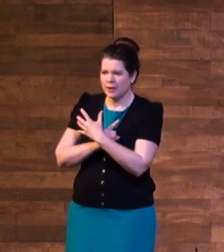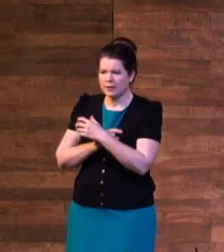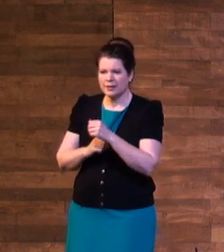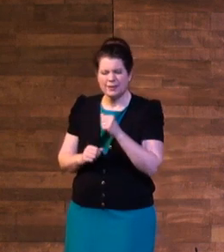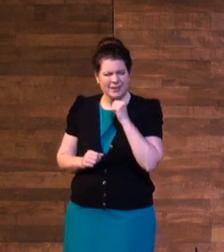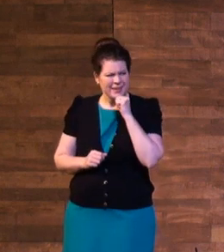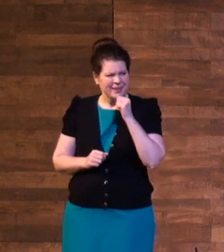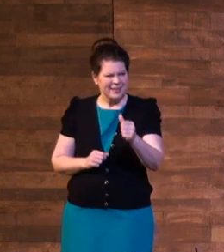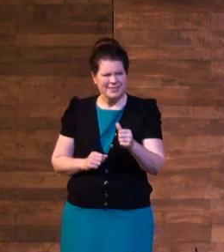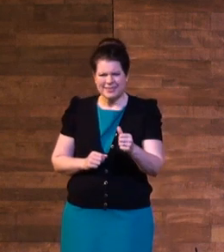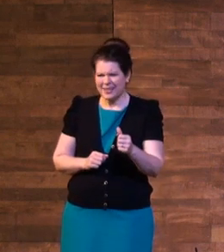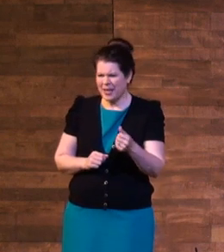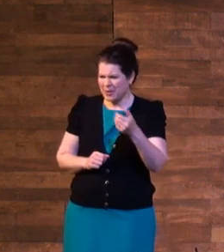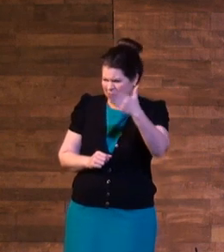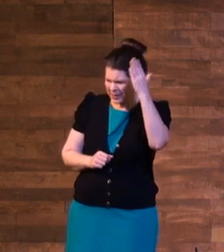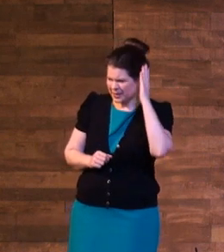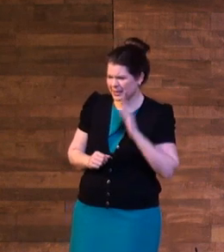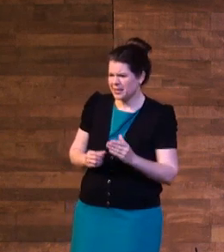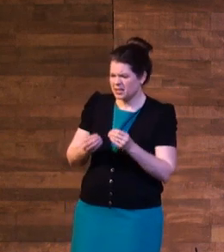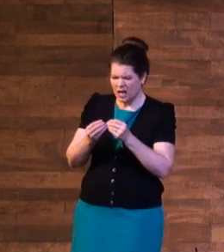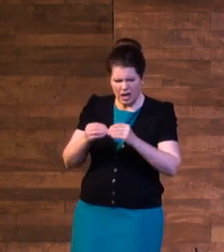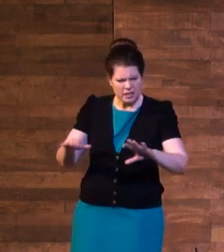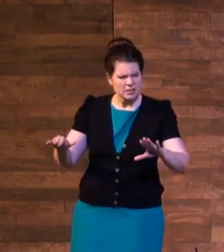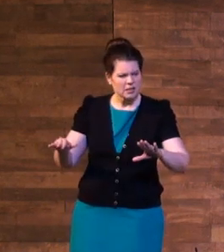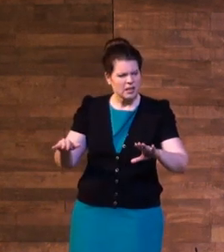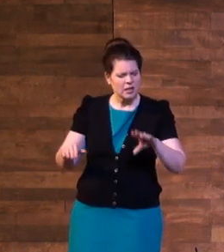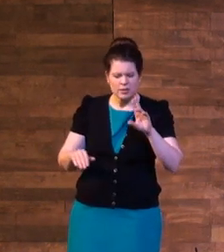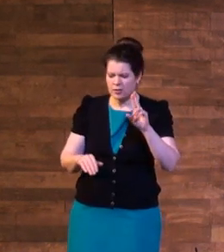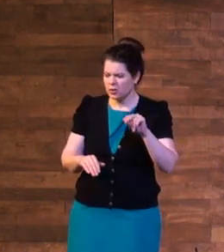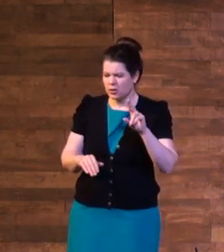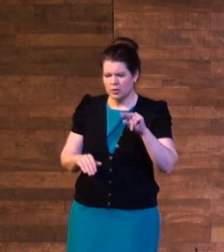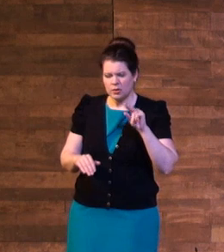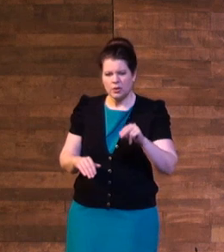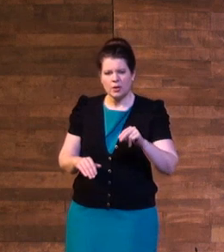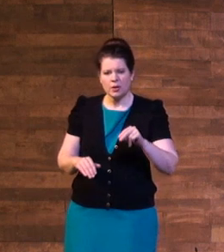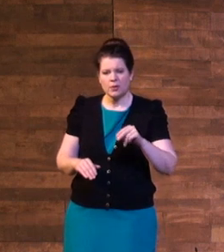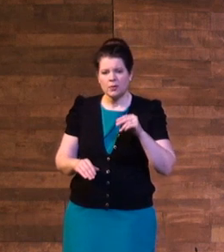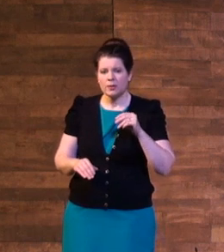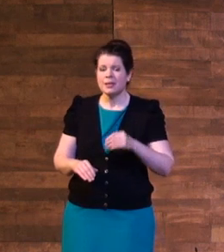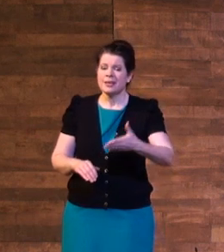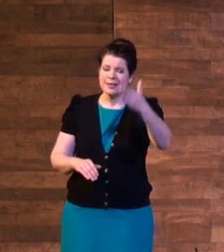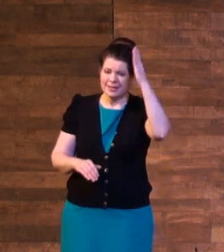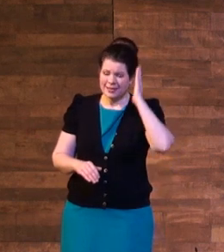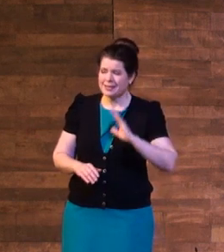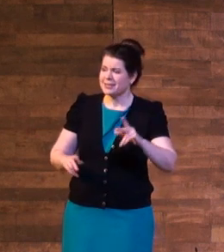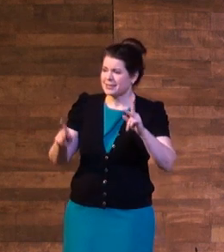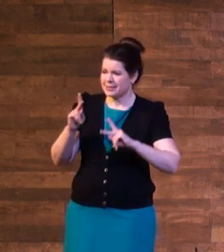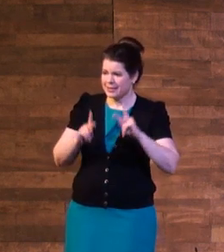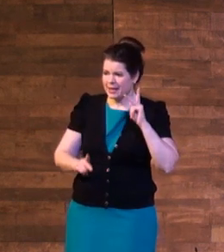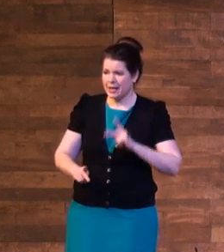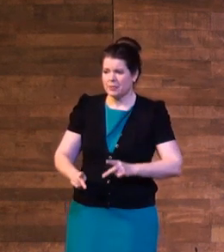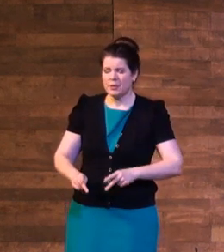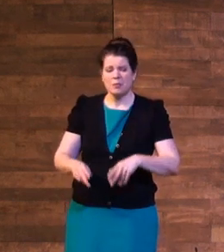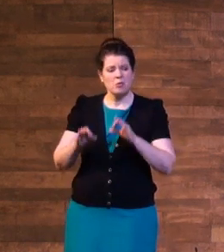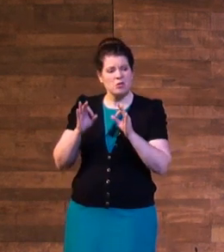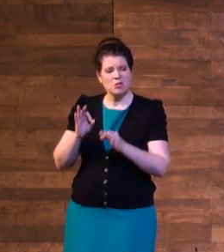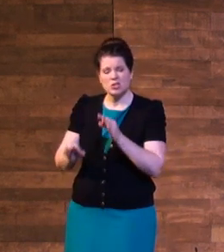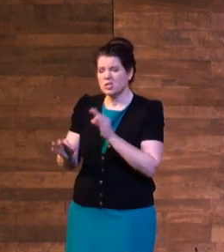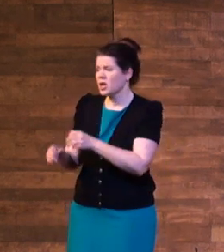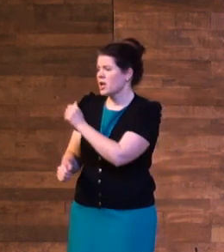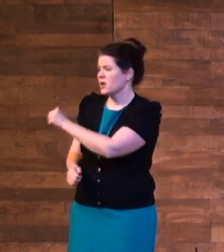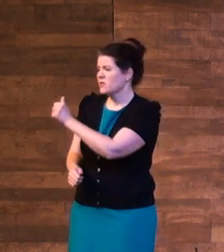losing. It's a result of God's people making decisions for themselves instead of seeking God in their decision